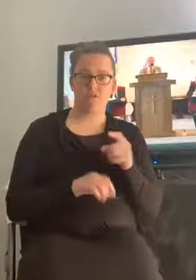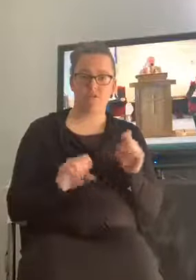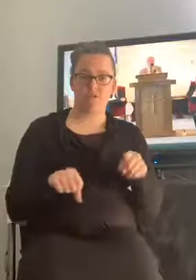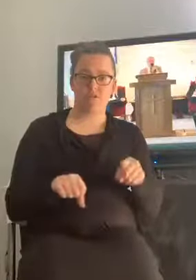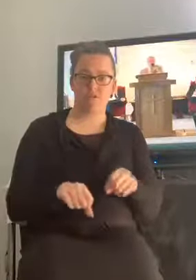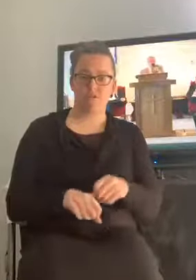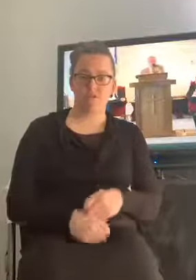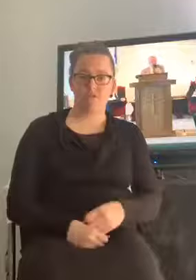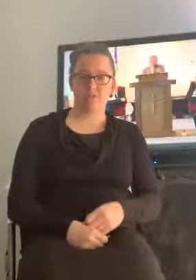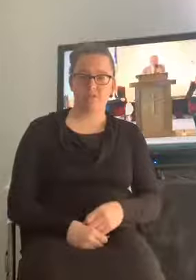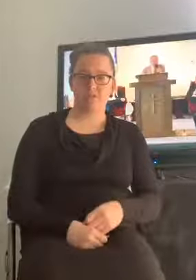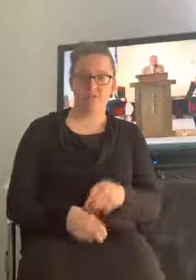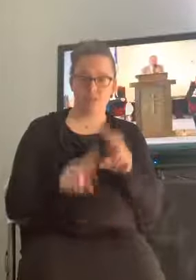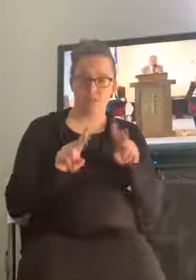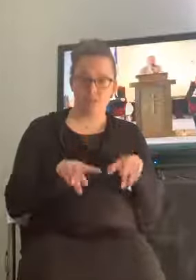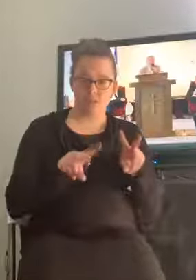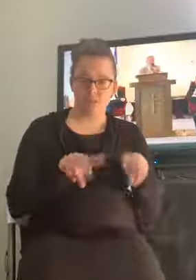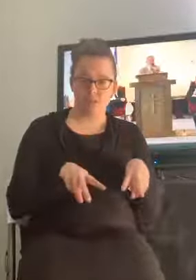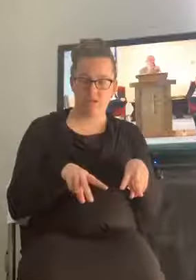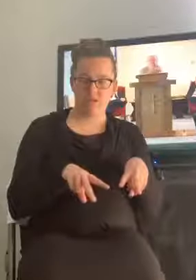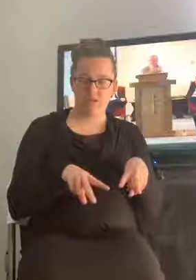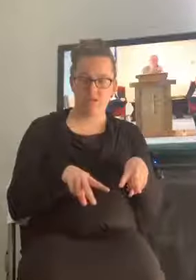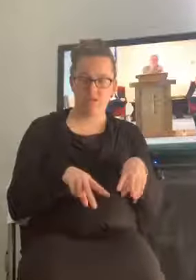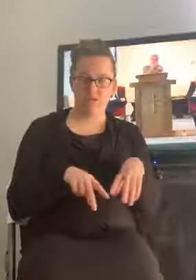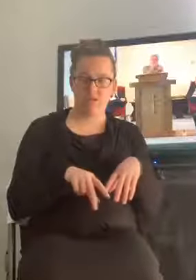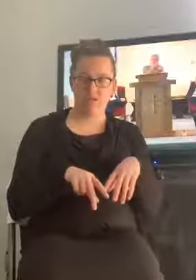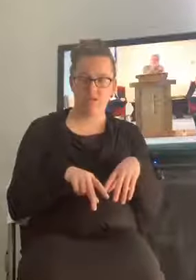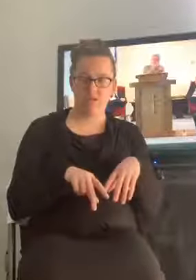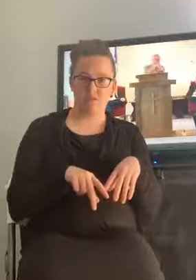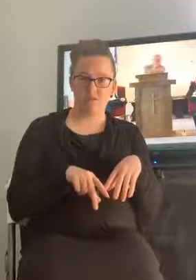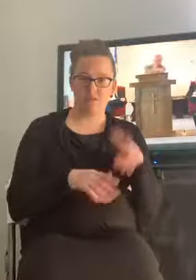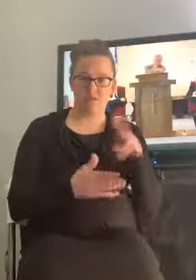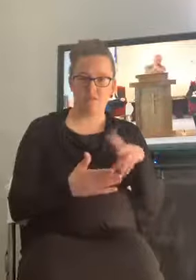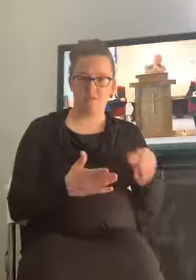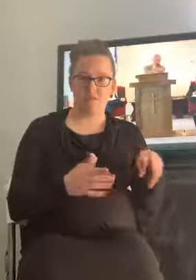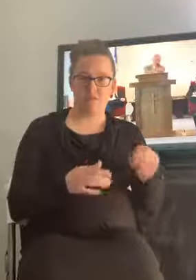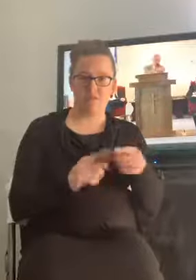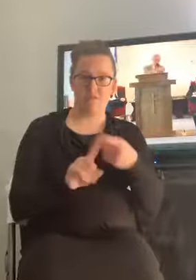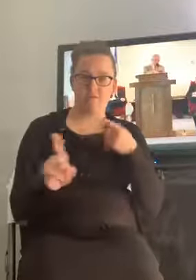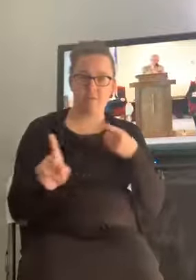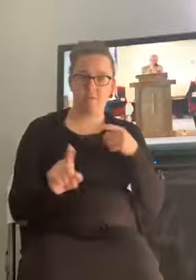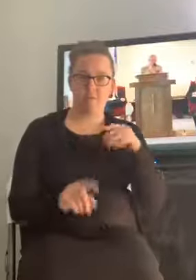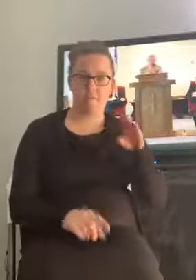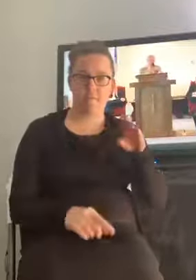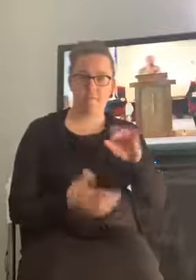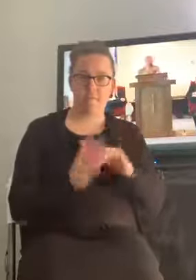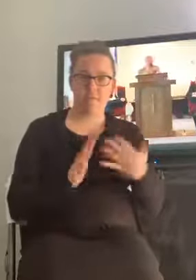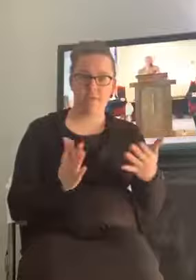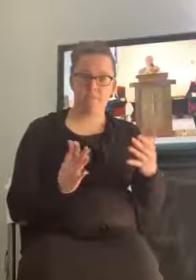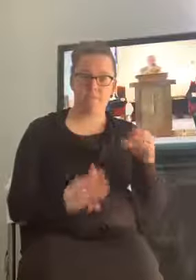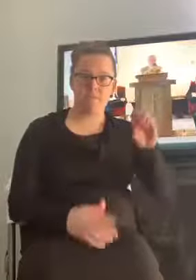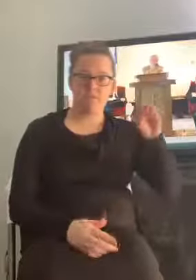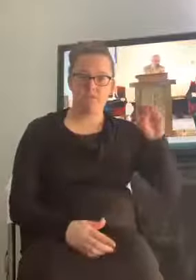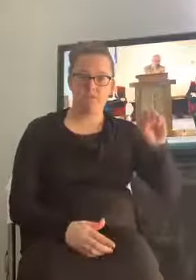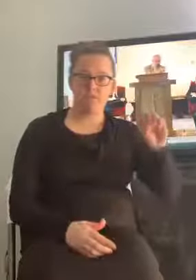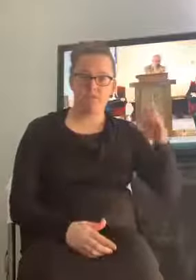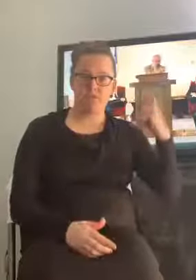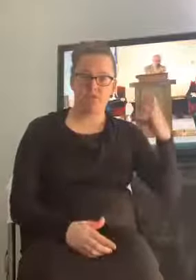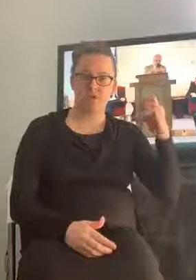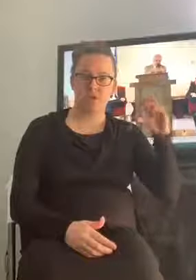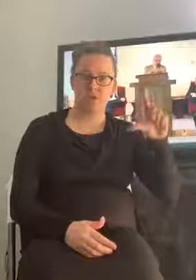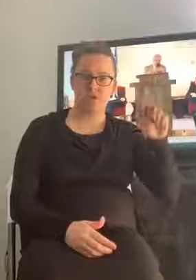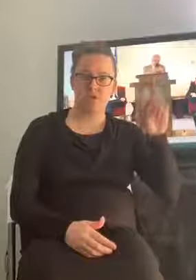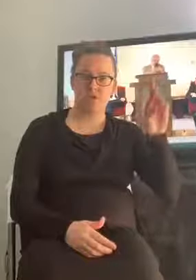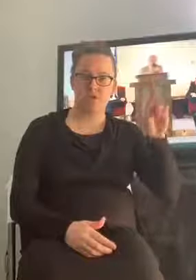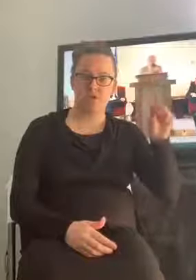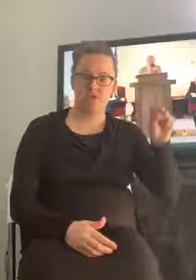commentaries. Most Bible scholars believe that this particular reference that the Apostle Paul is alluding